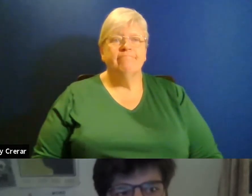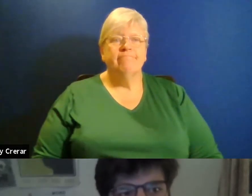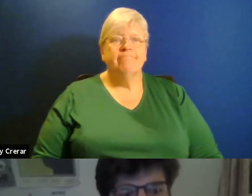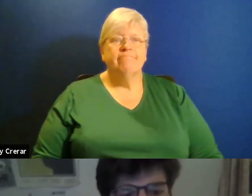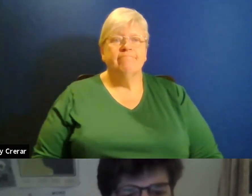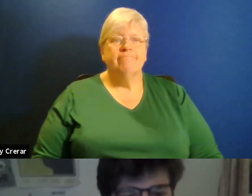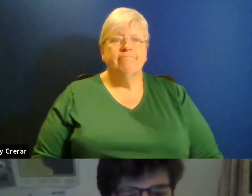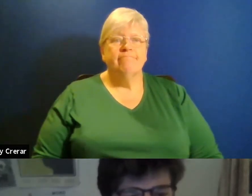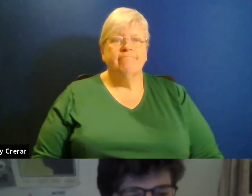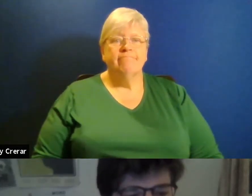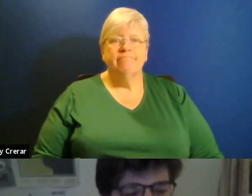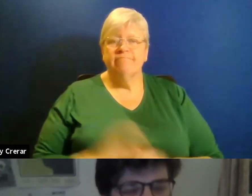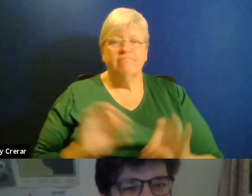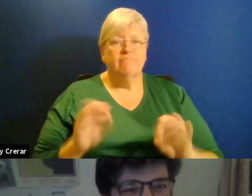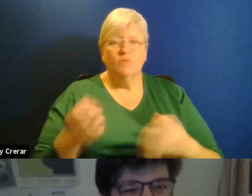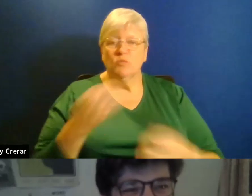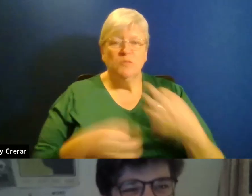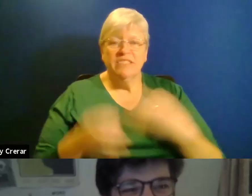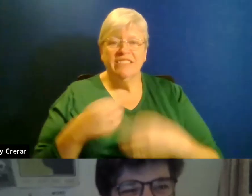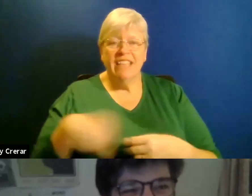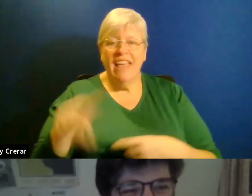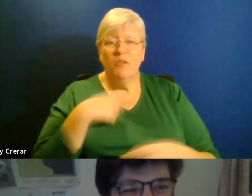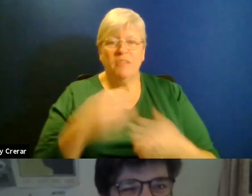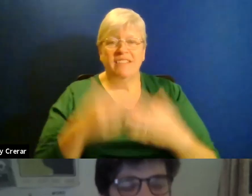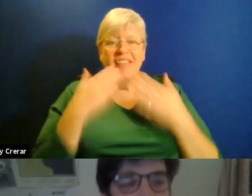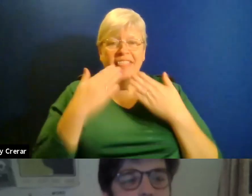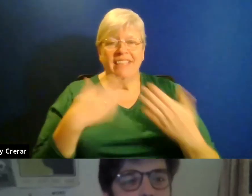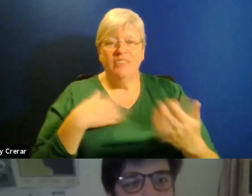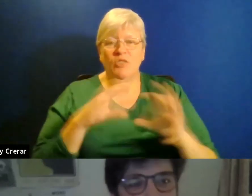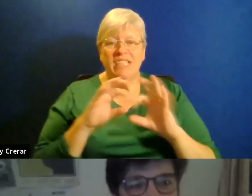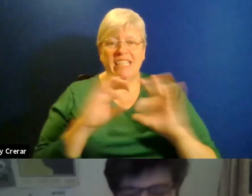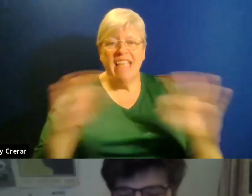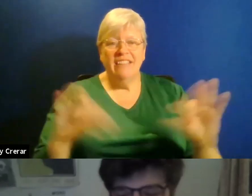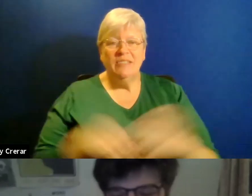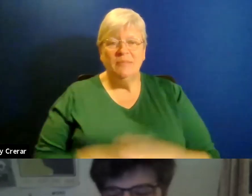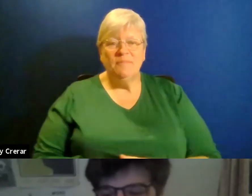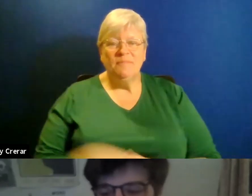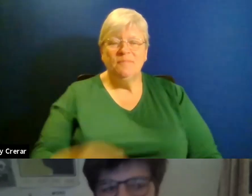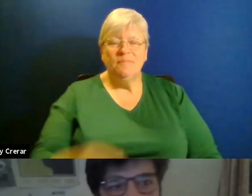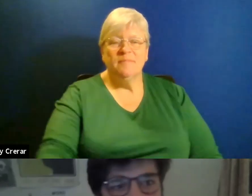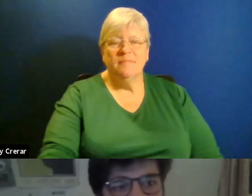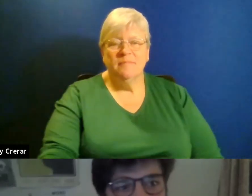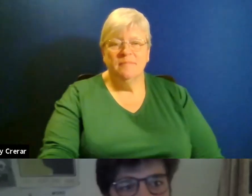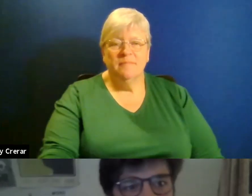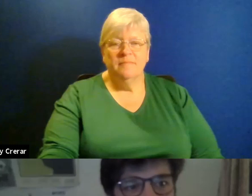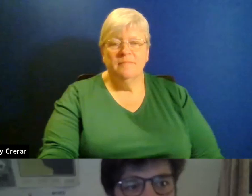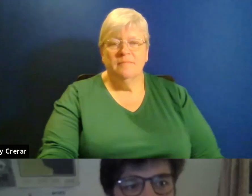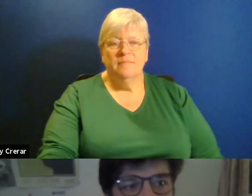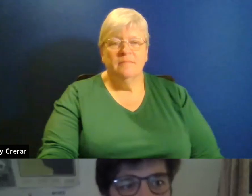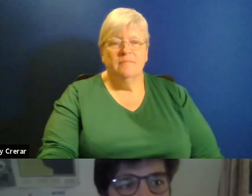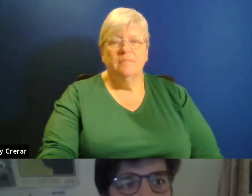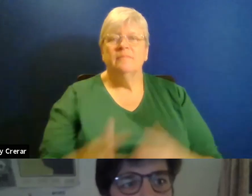Oh, we haven't got any questions and everyone's just in stunned silence at the moment. Will, have you got anything to